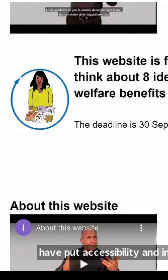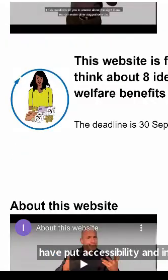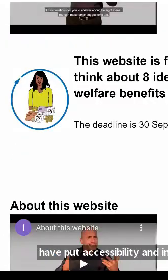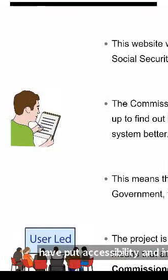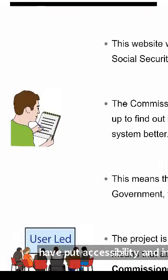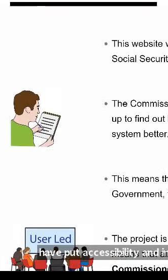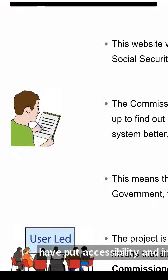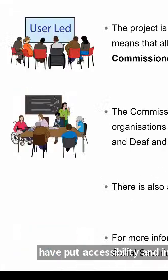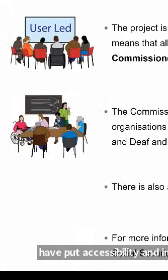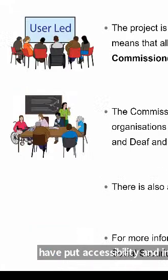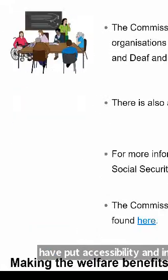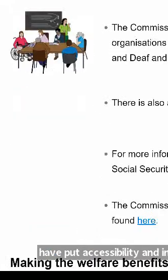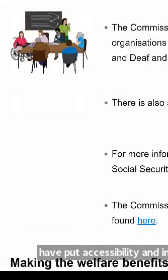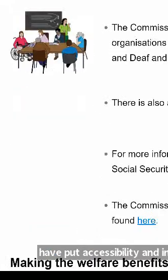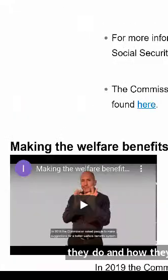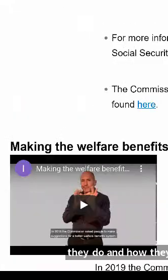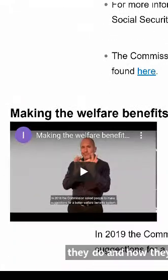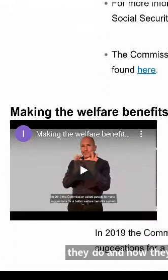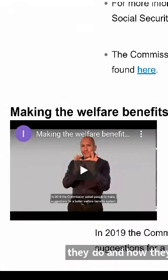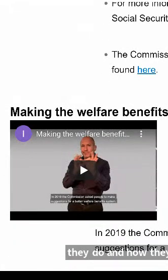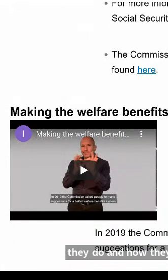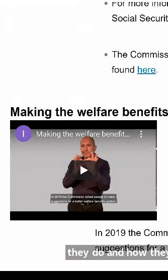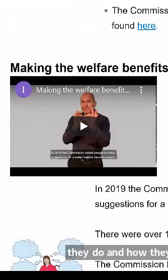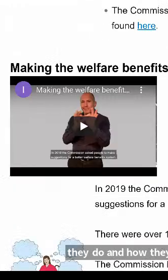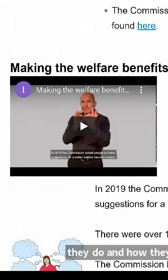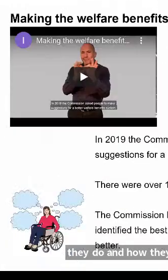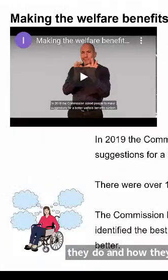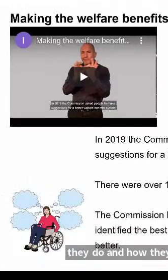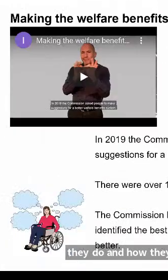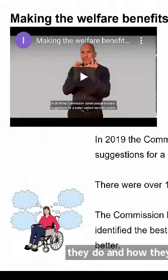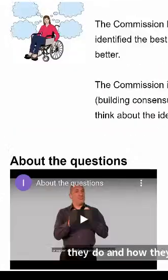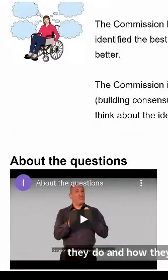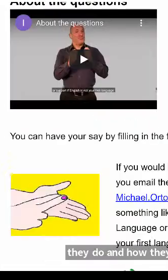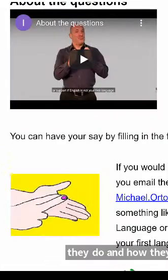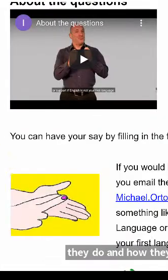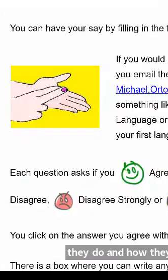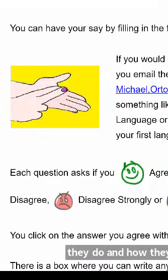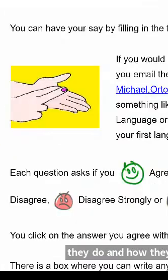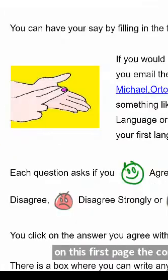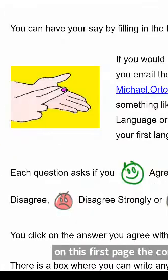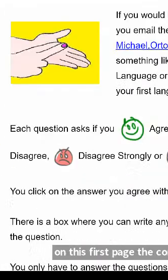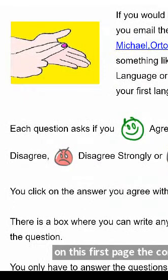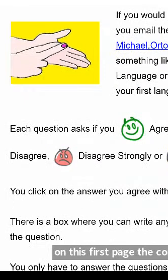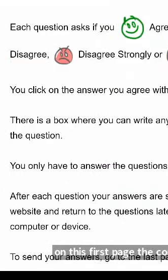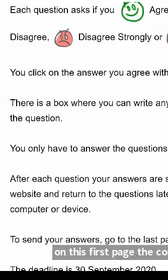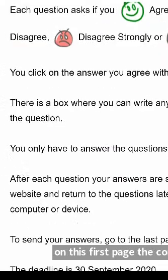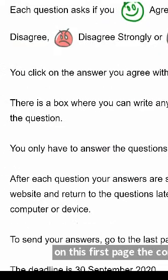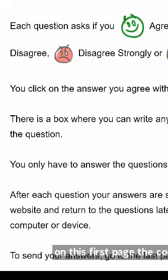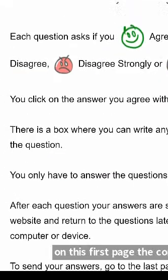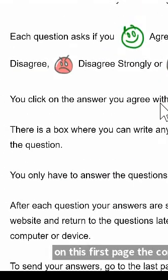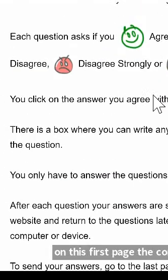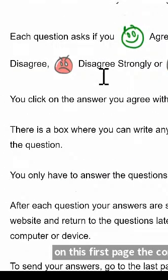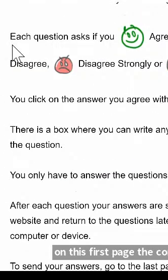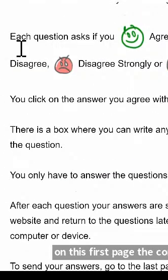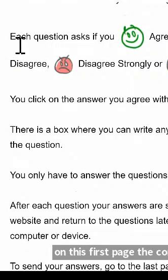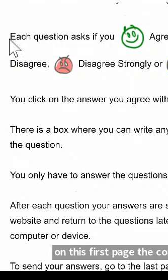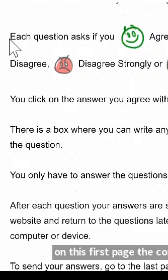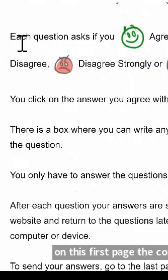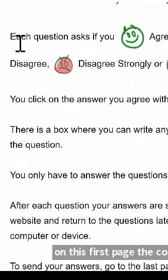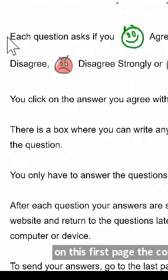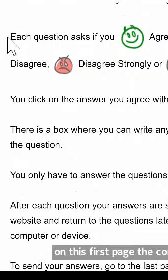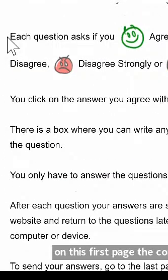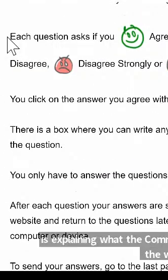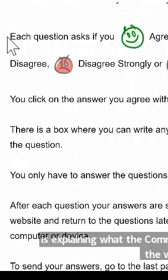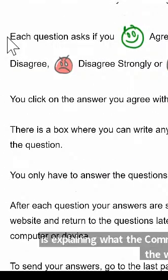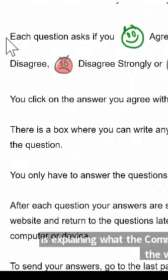the commission is just, the form is just explaining what the commission is about. And basically for the whole of the form, what we invite you